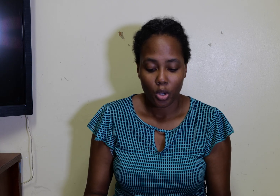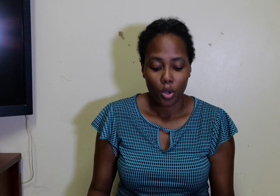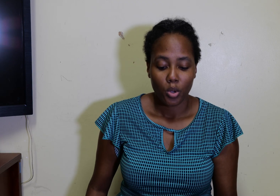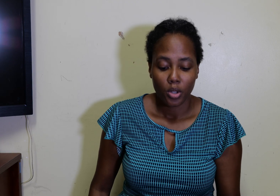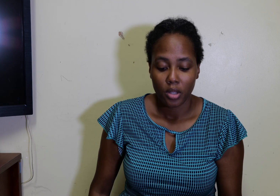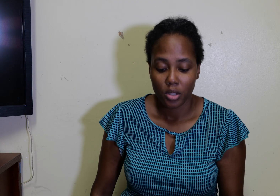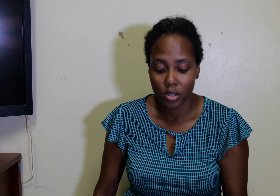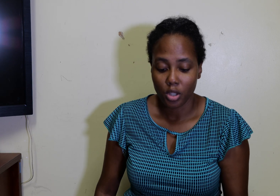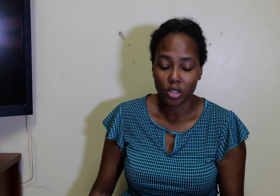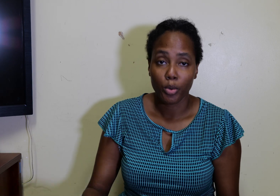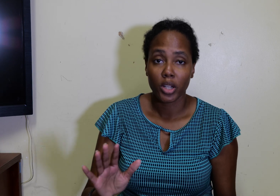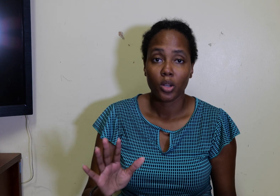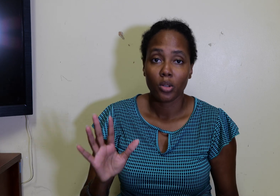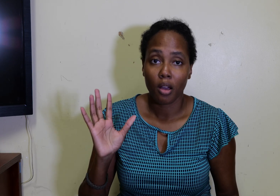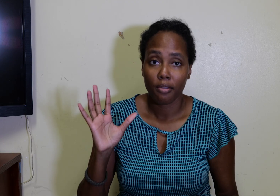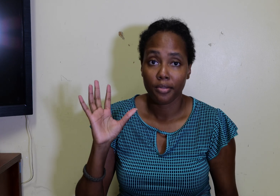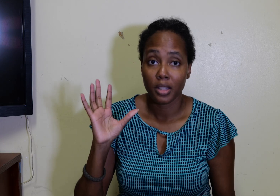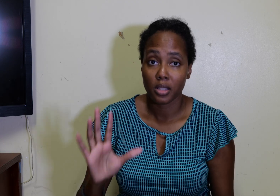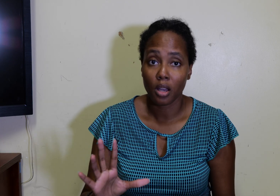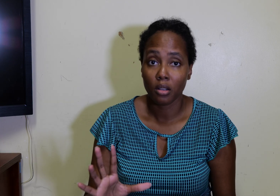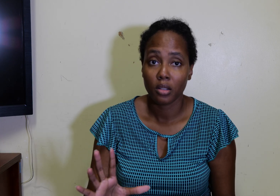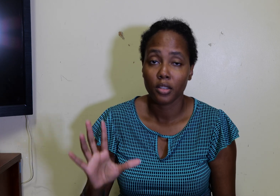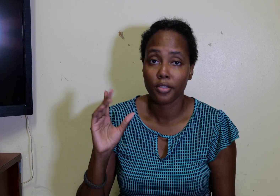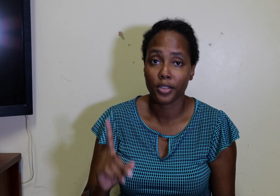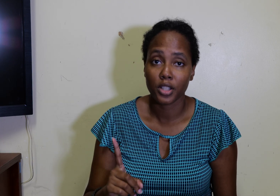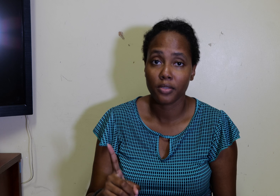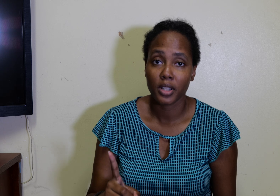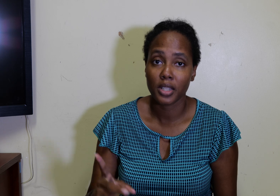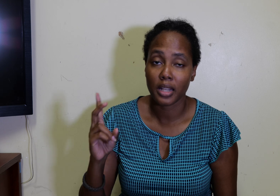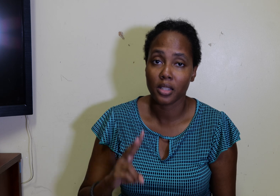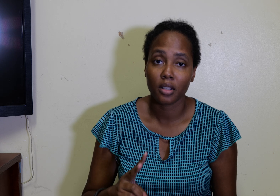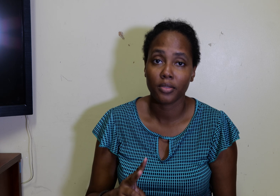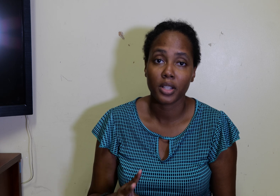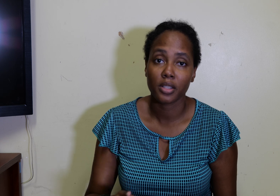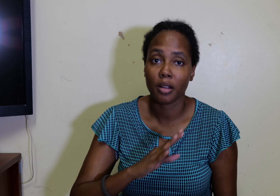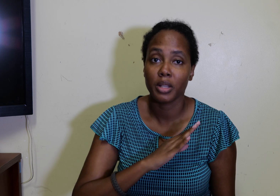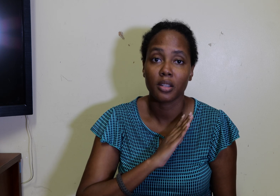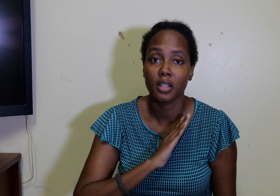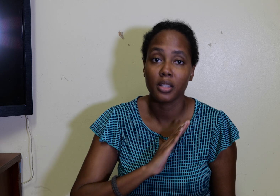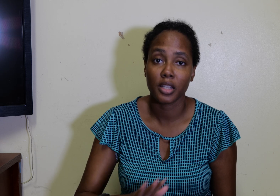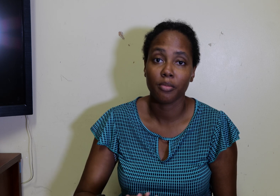so just a breakdown of this song. The first verse and the second verse are basically the same